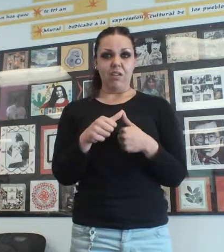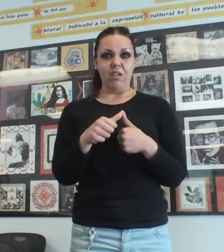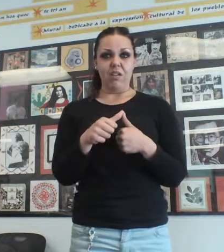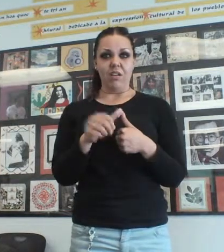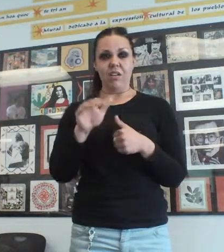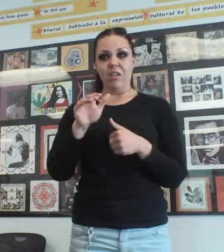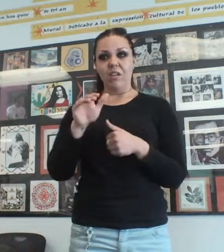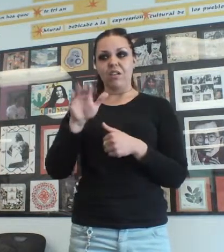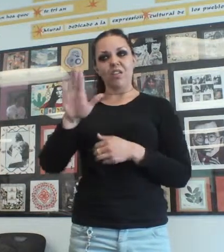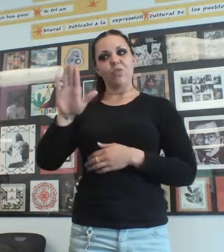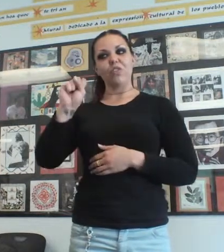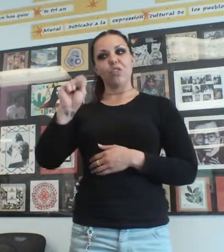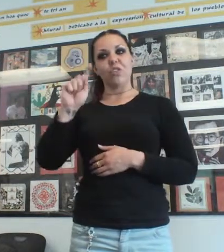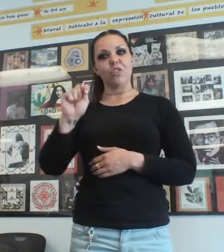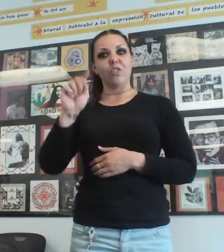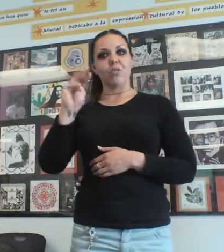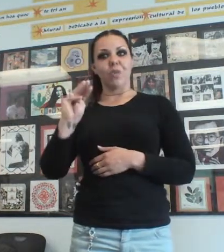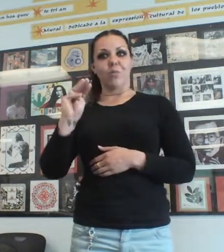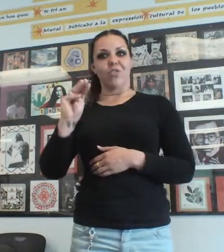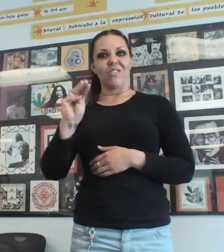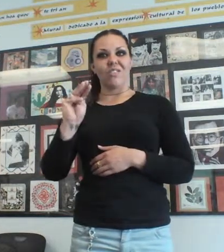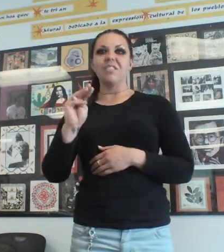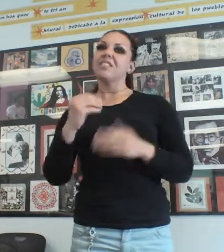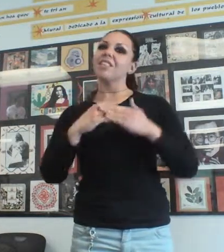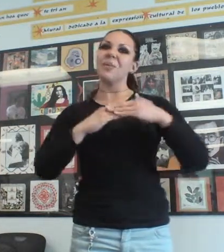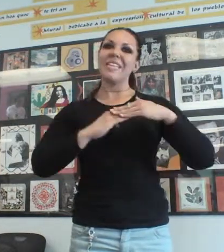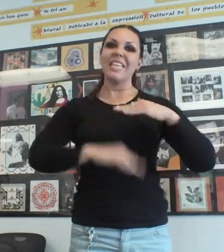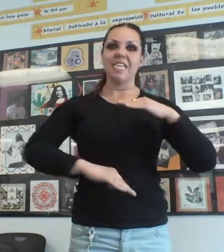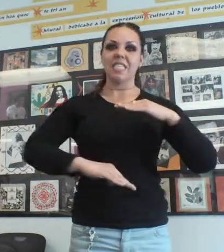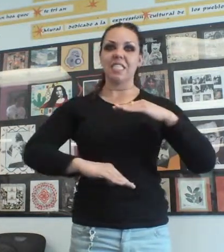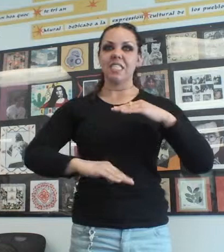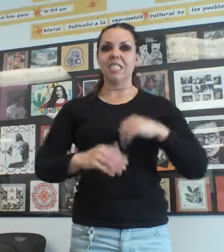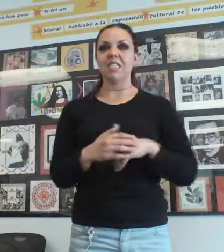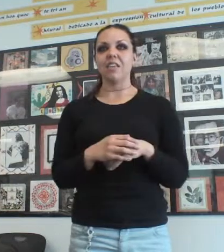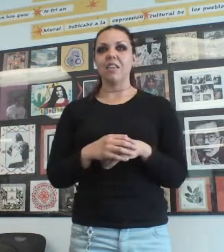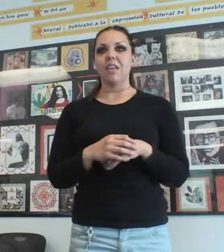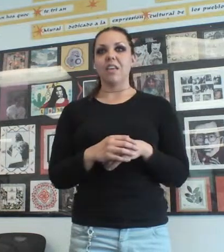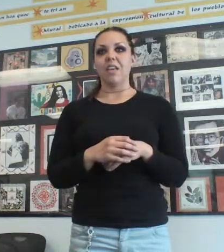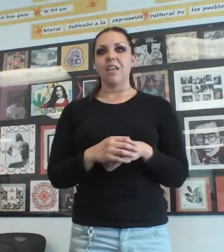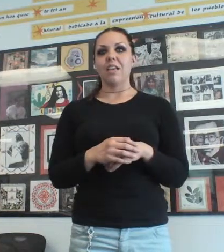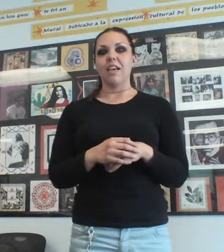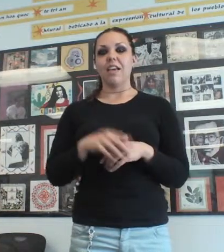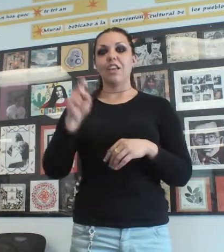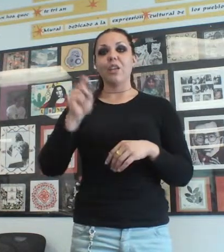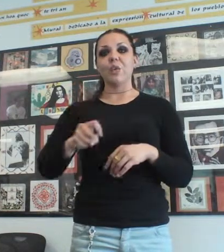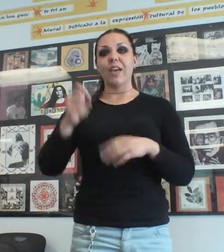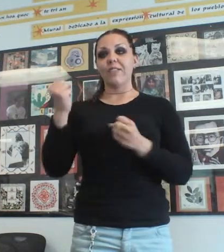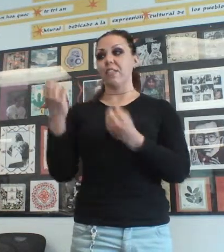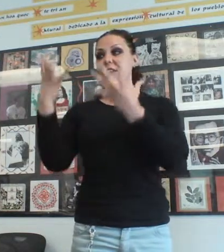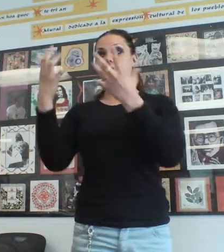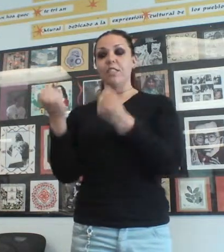short-term memory is going to be much less. You're going to have to get that message up quickly, otherwise you're going to forget what these people are saying. Does that make sense?